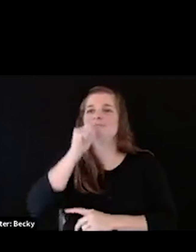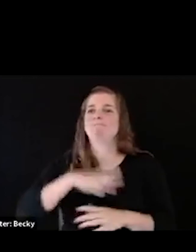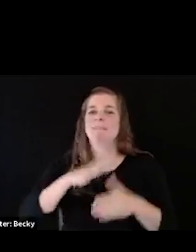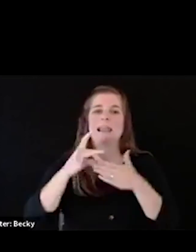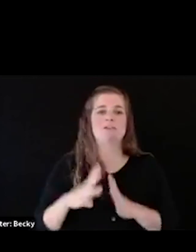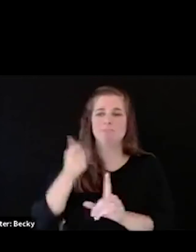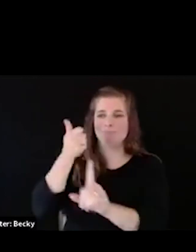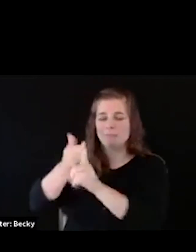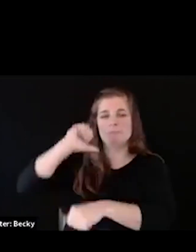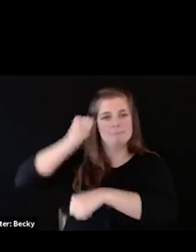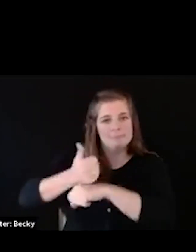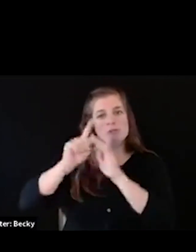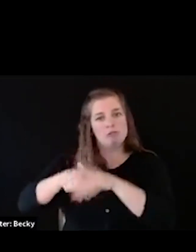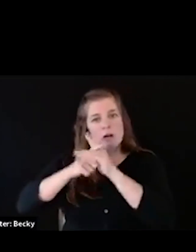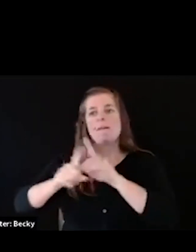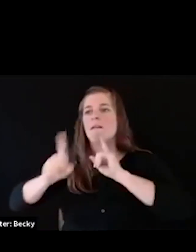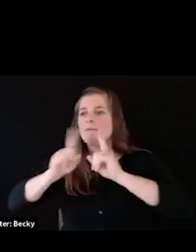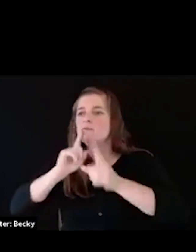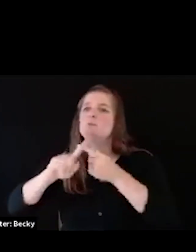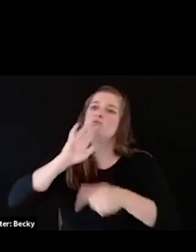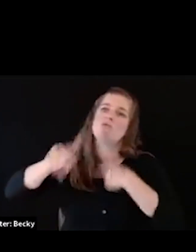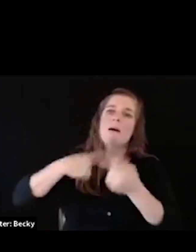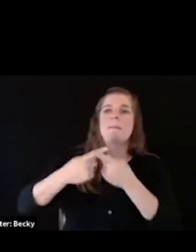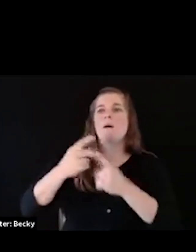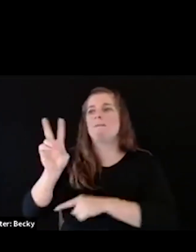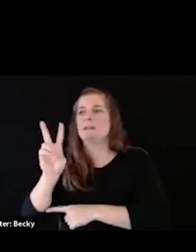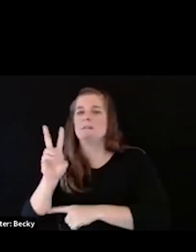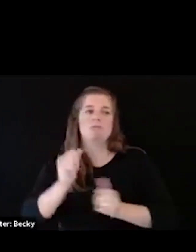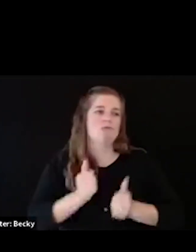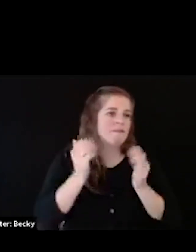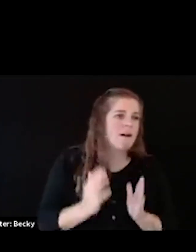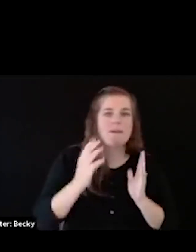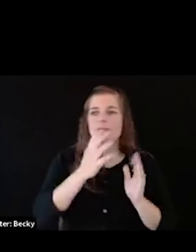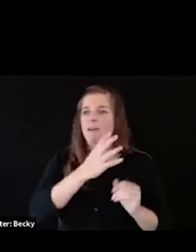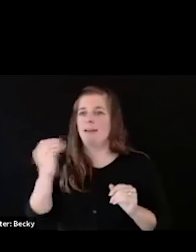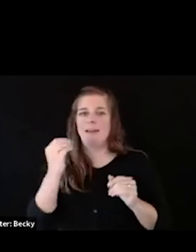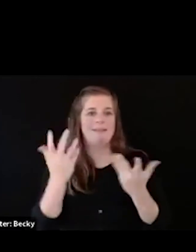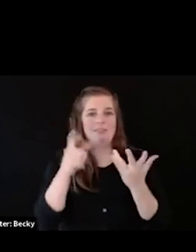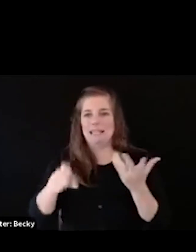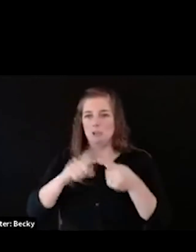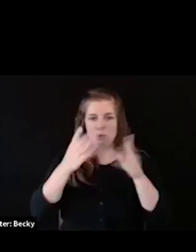the conversation and the paradigm to talk about victims and survivors and the need to shift